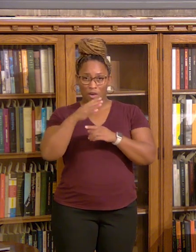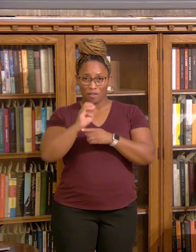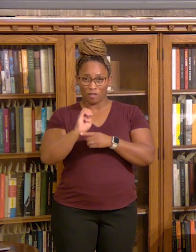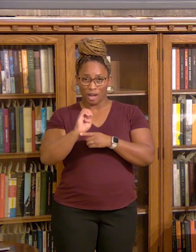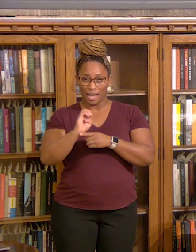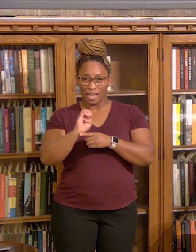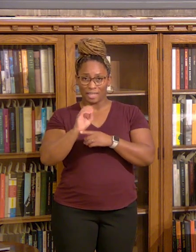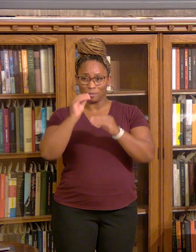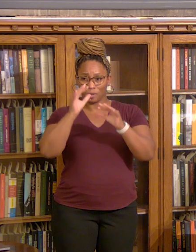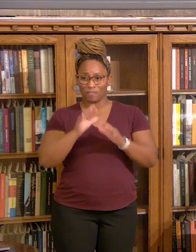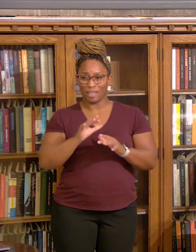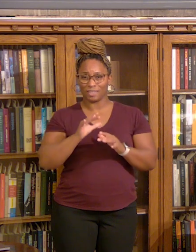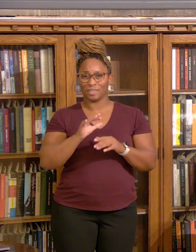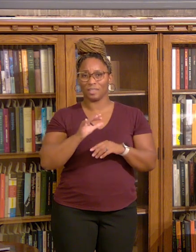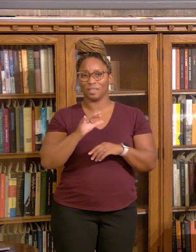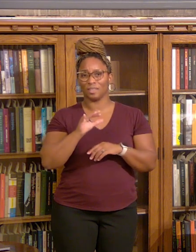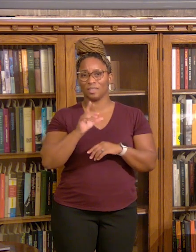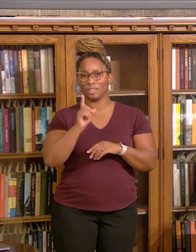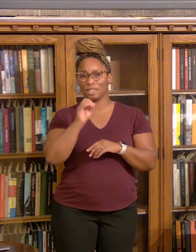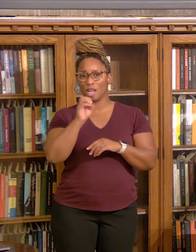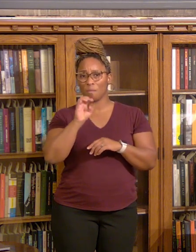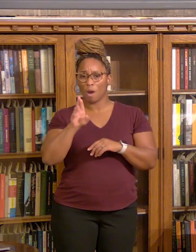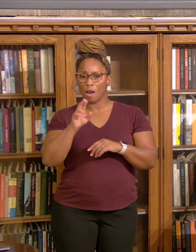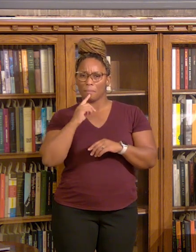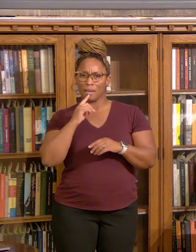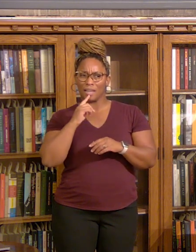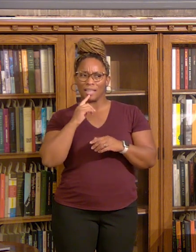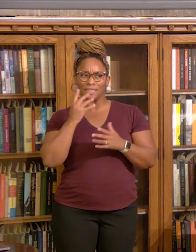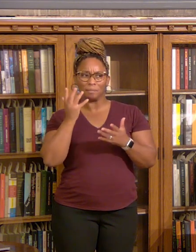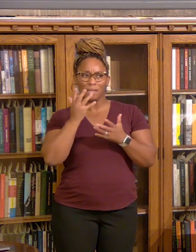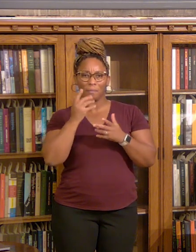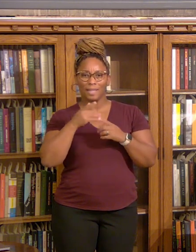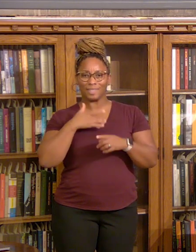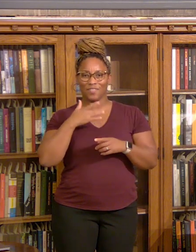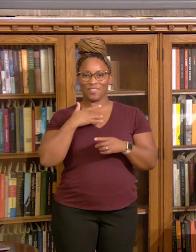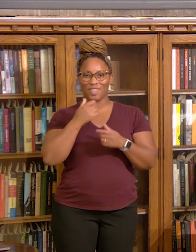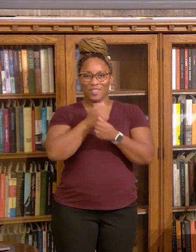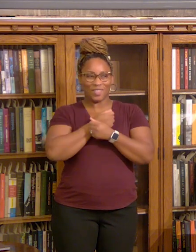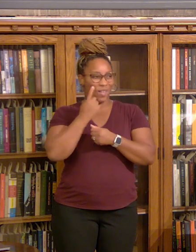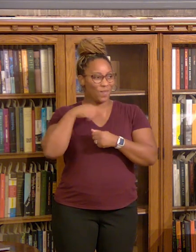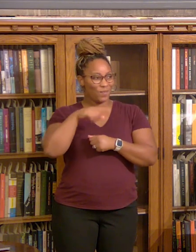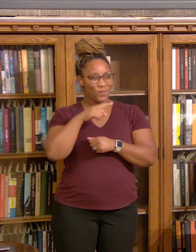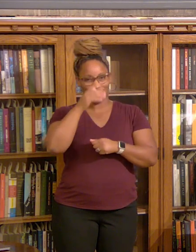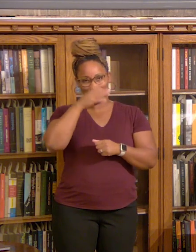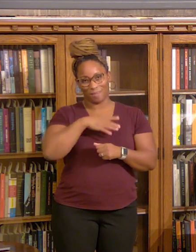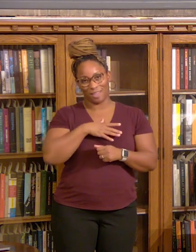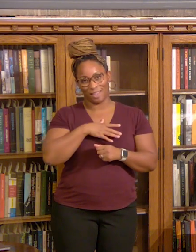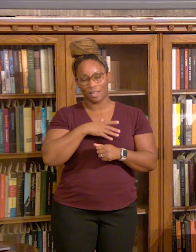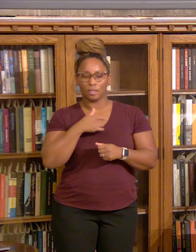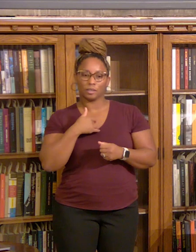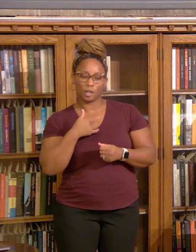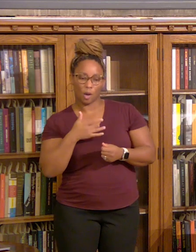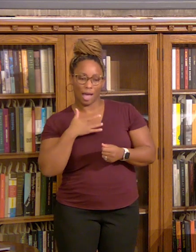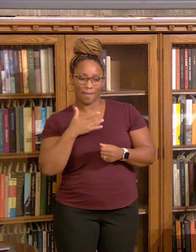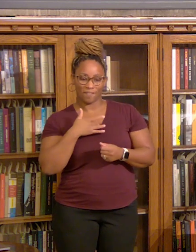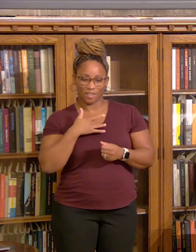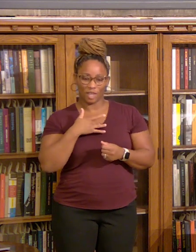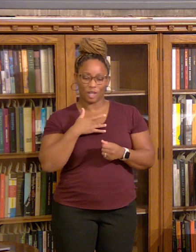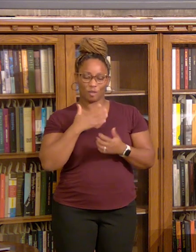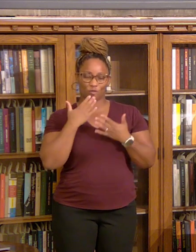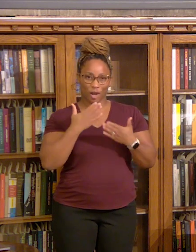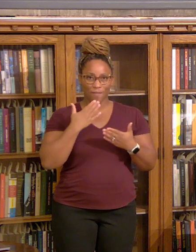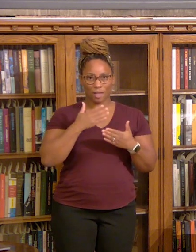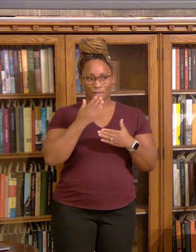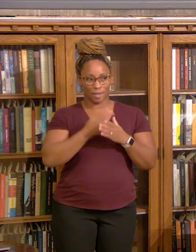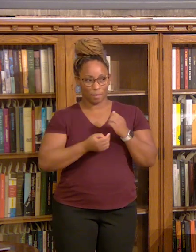Dumar yesterday it's been really amazing just the Feld of love the last few few days so I'm you know I feel very very